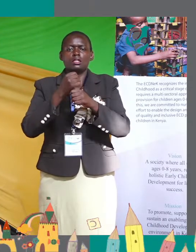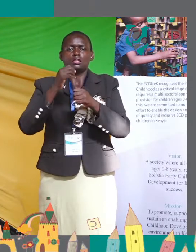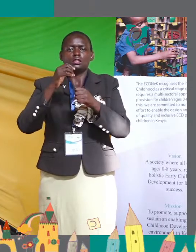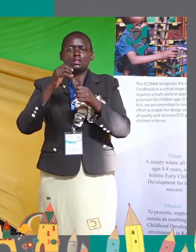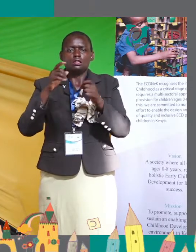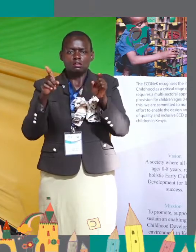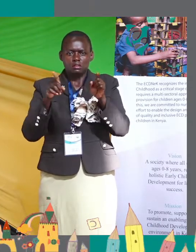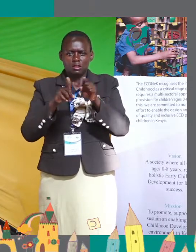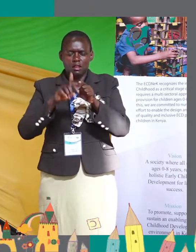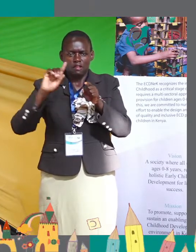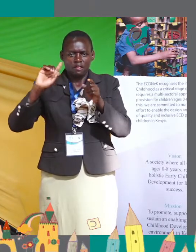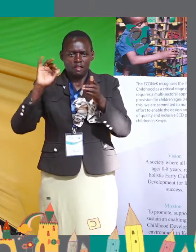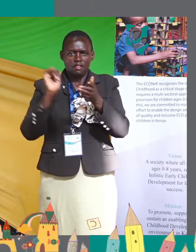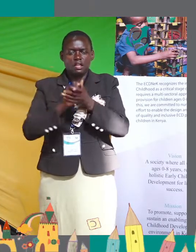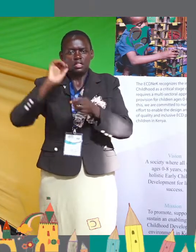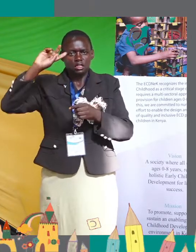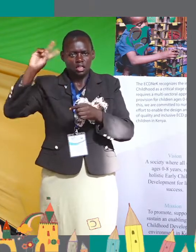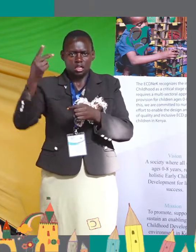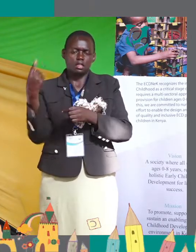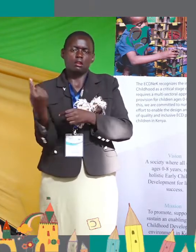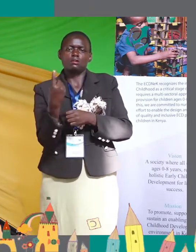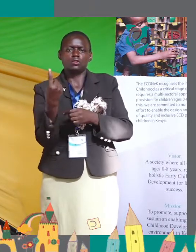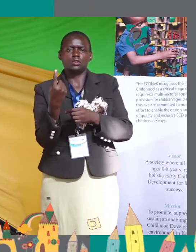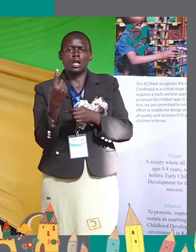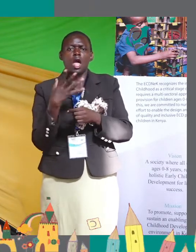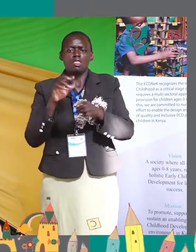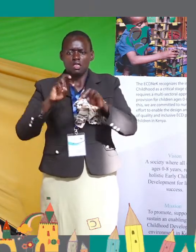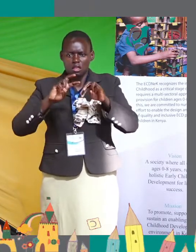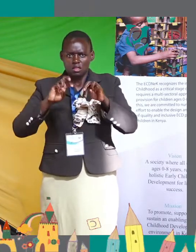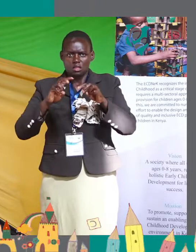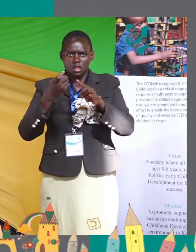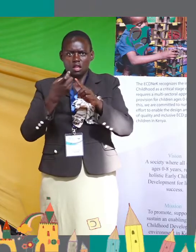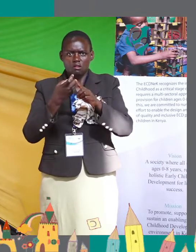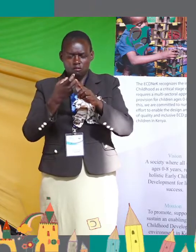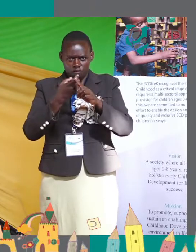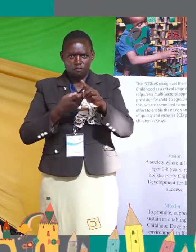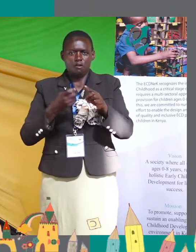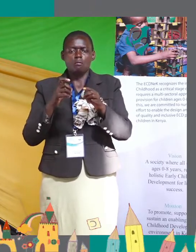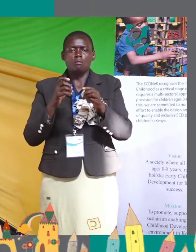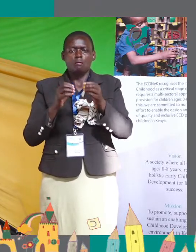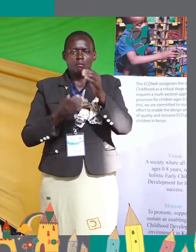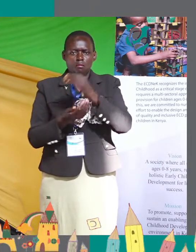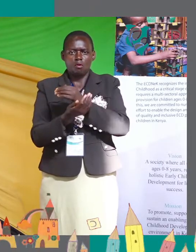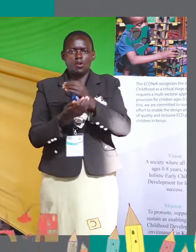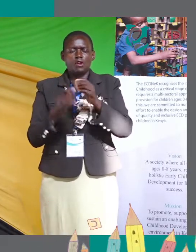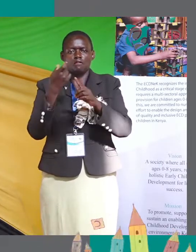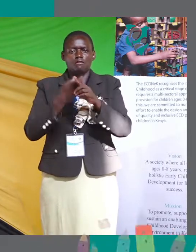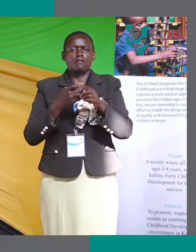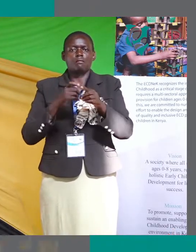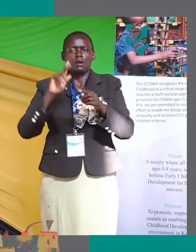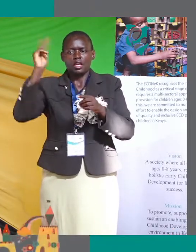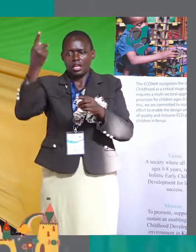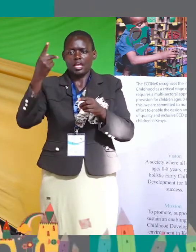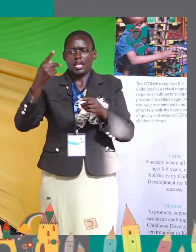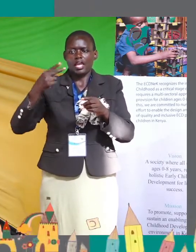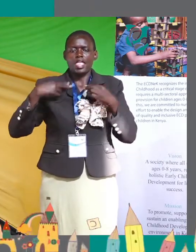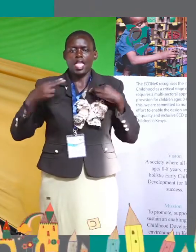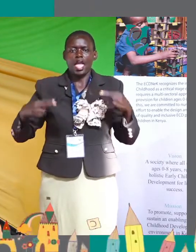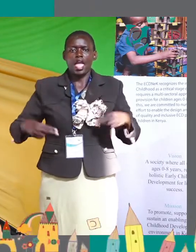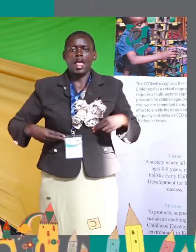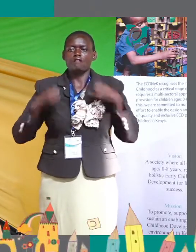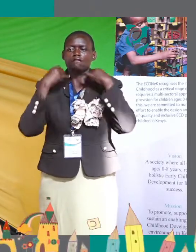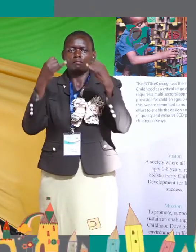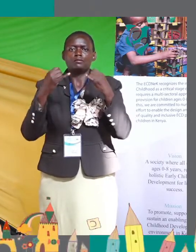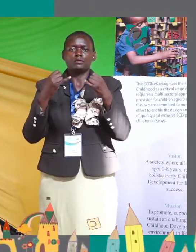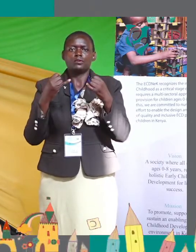2018, that is in Kenya, and this is data extracted this morning from Kenya Health Information Software. So the